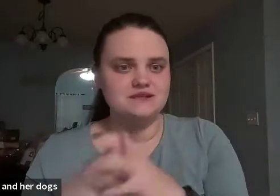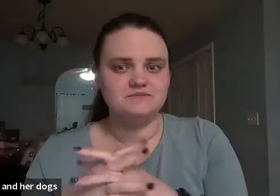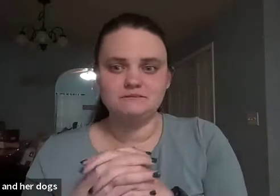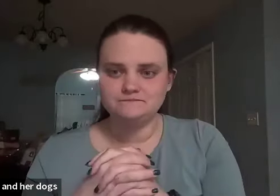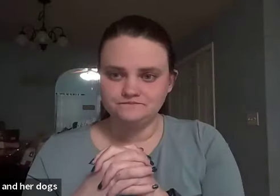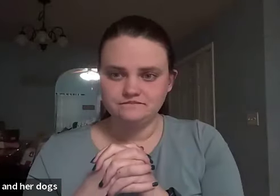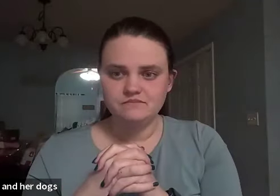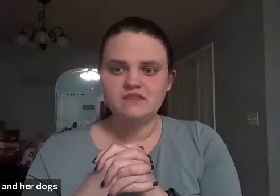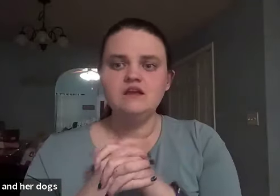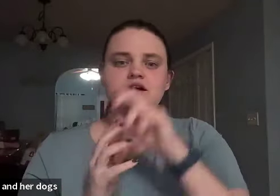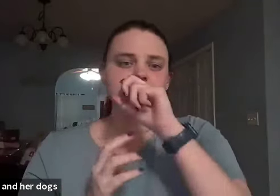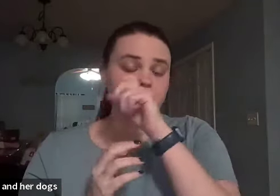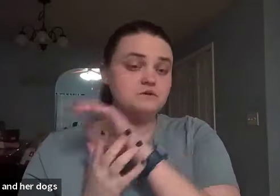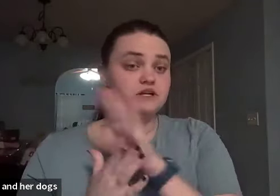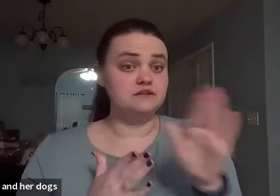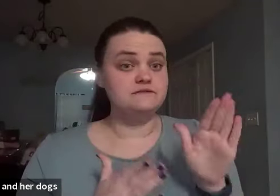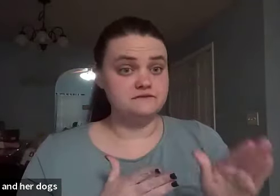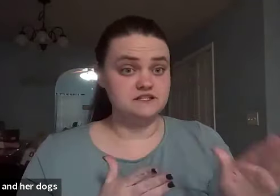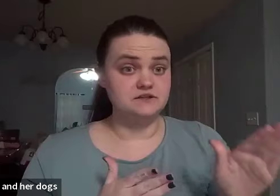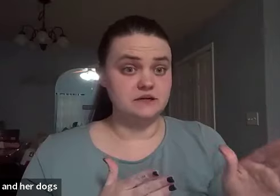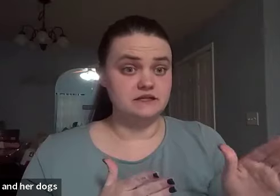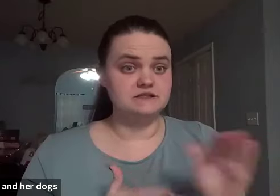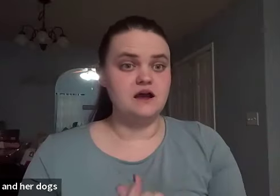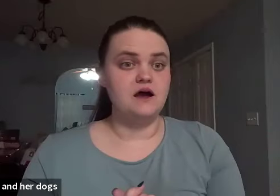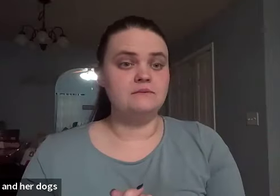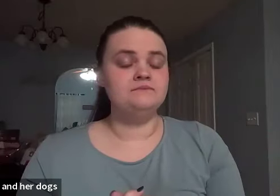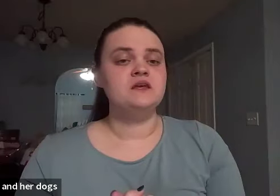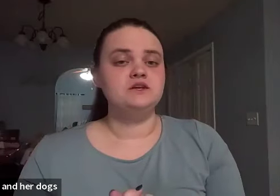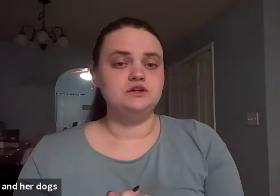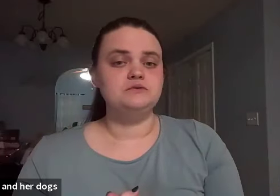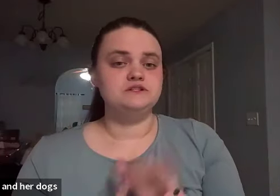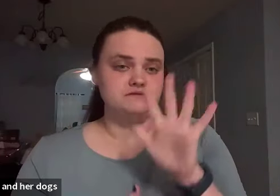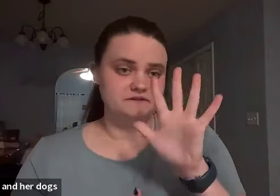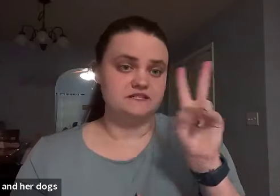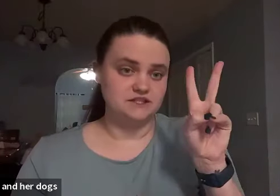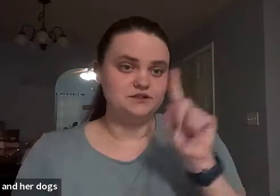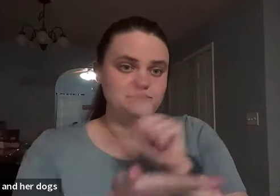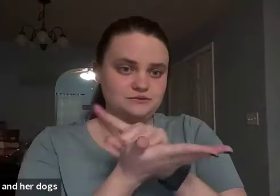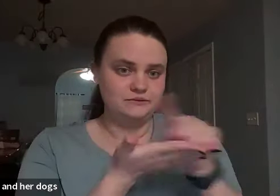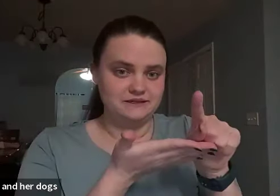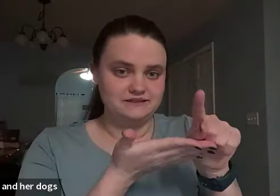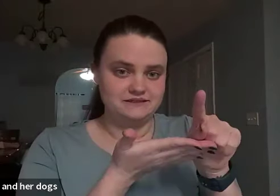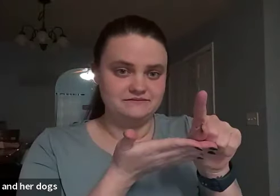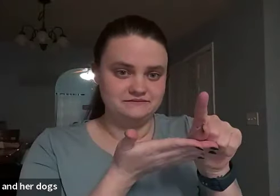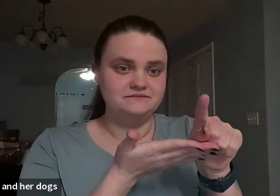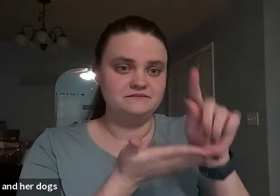type something. So if you were going to do 52 weeks, you would do 52 weeks.